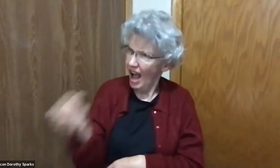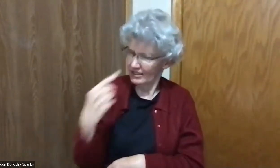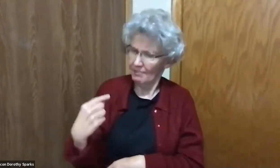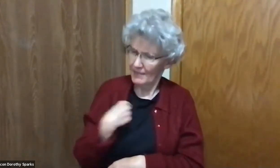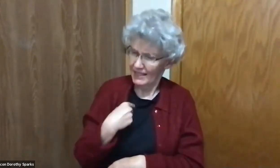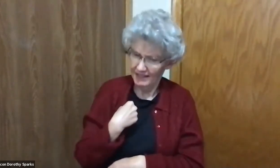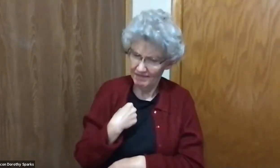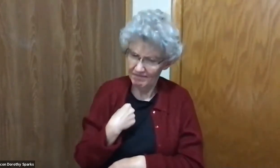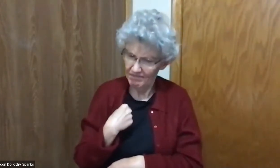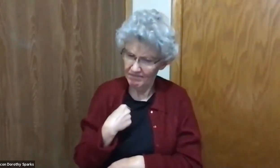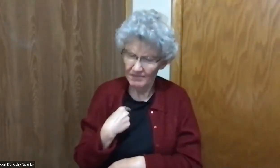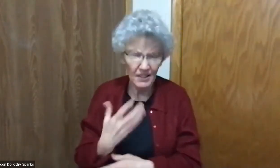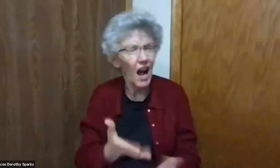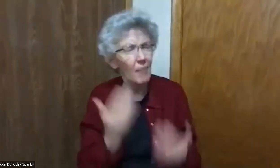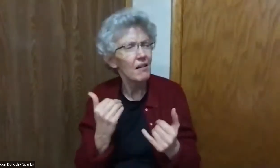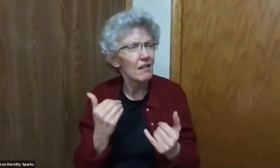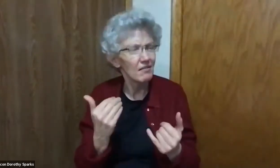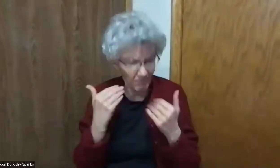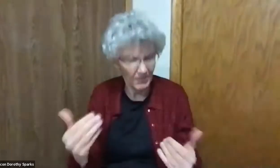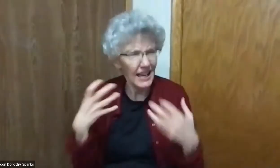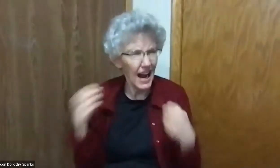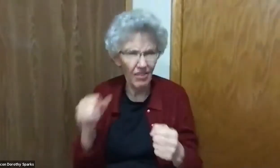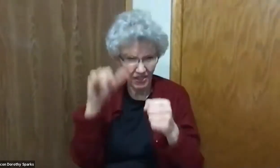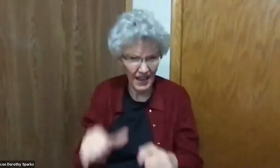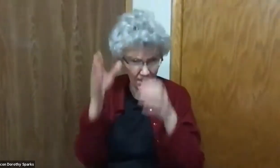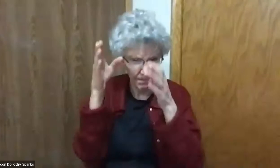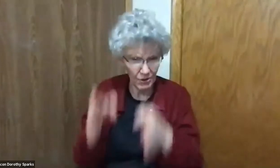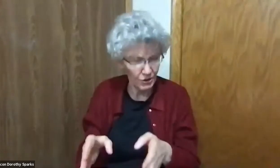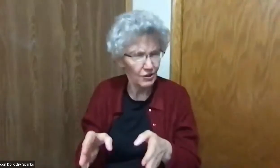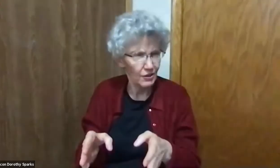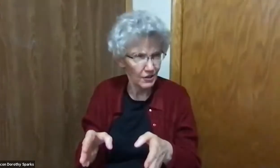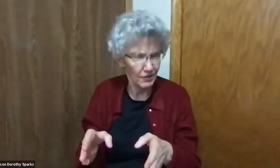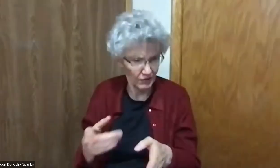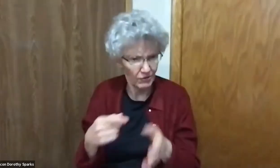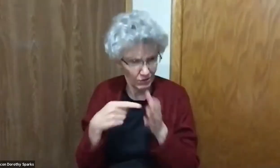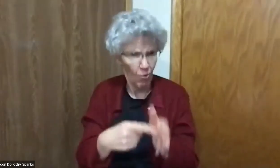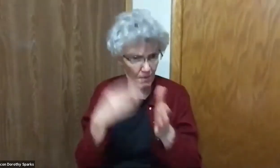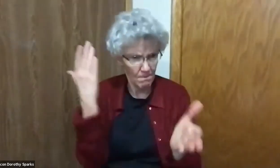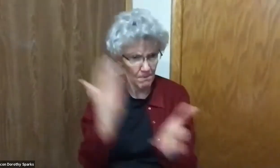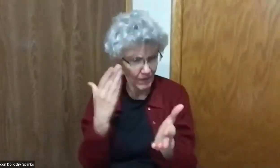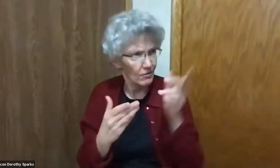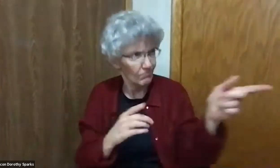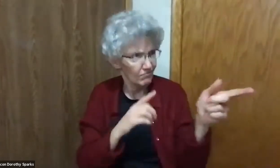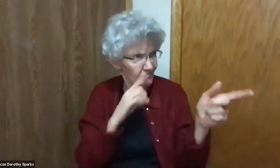doctor, first, make yourself well.